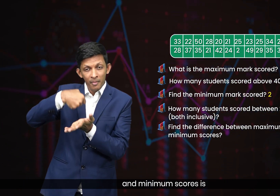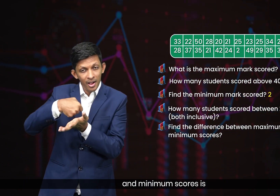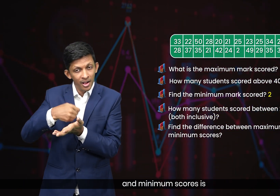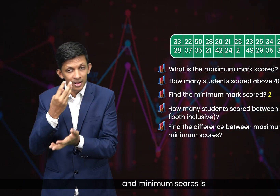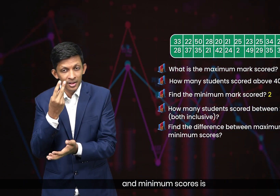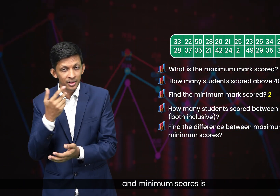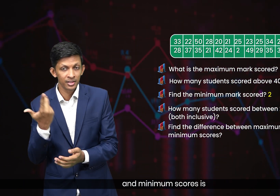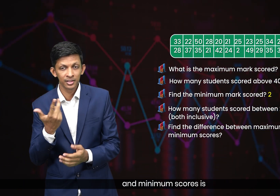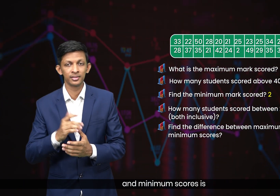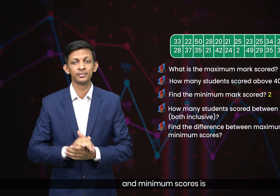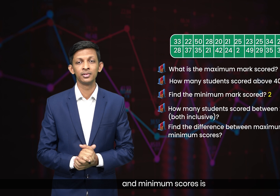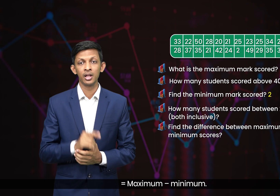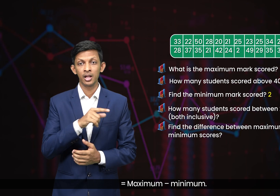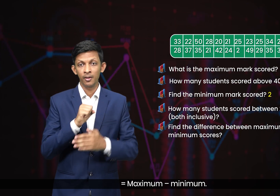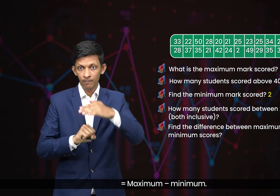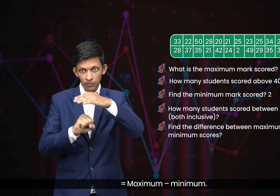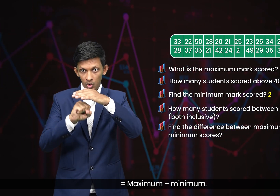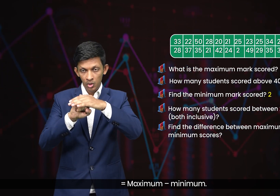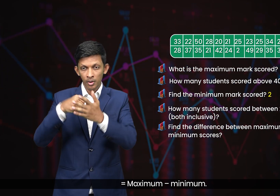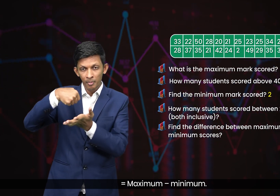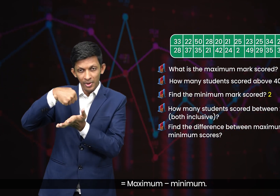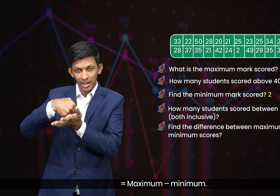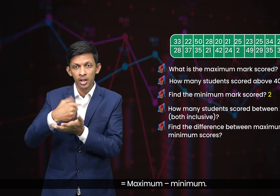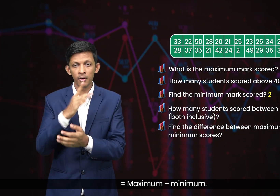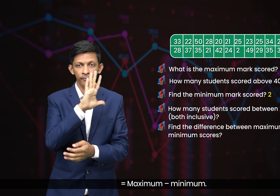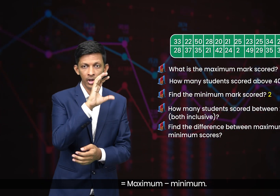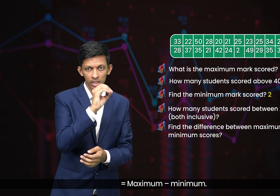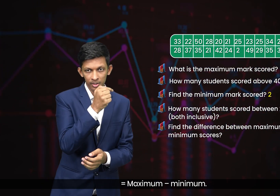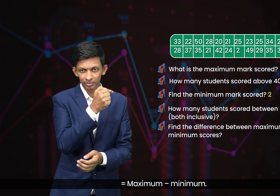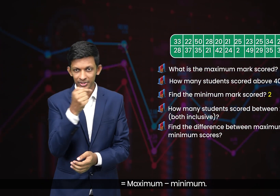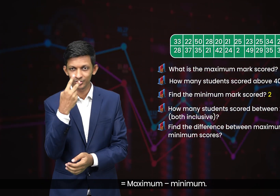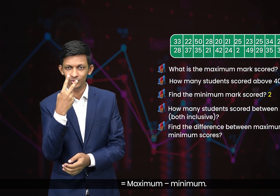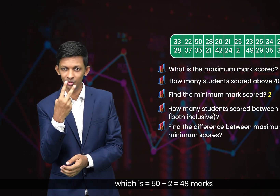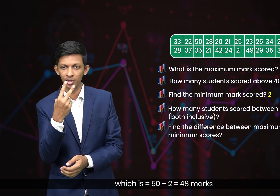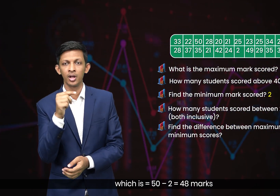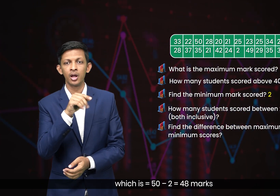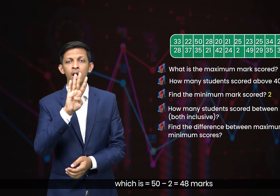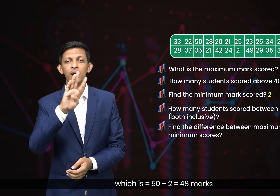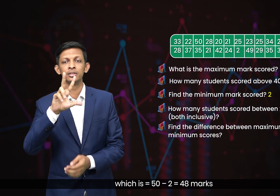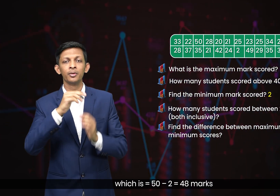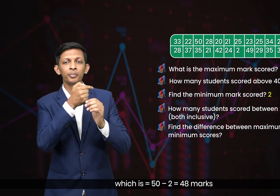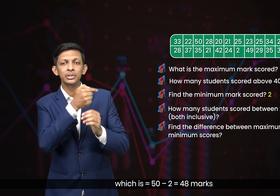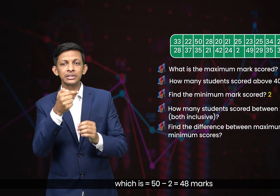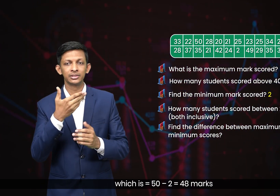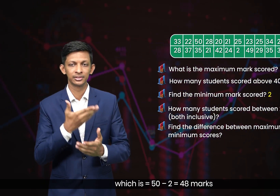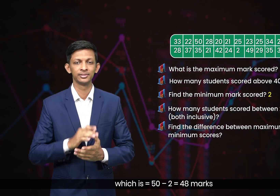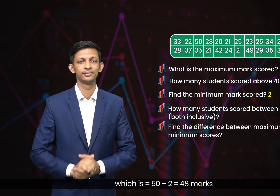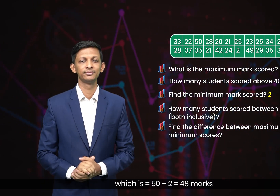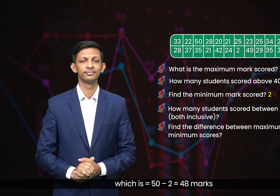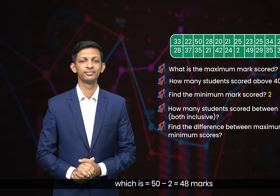minimum scores is equal to maximum minus minimum, which is equal to 50 minus 2, which is equal to